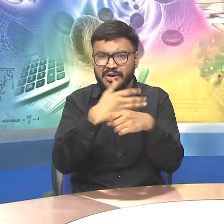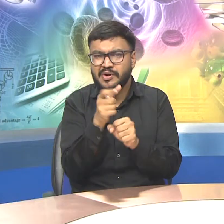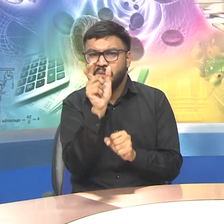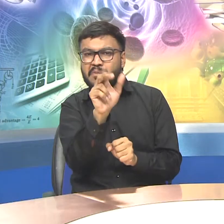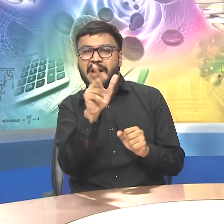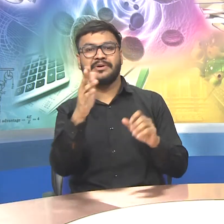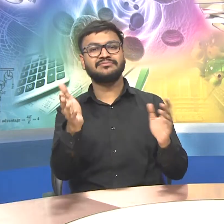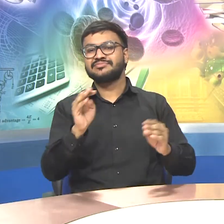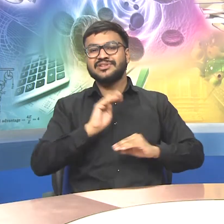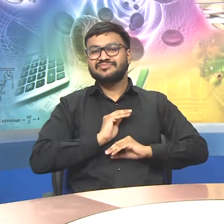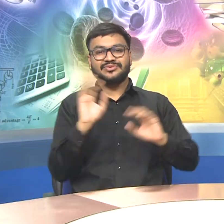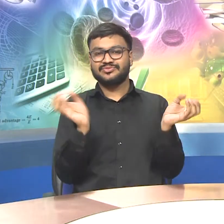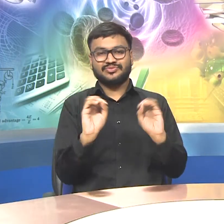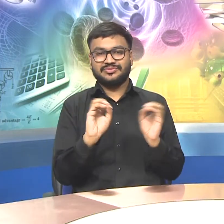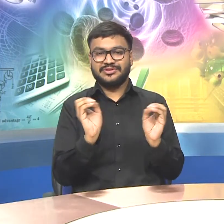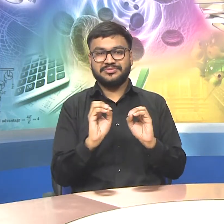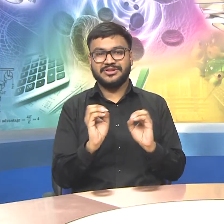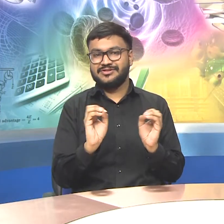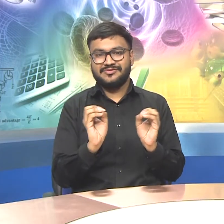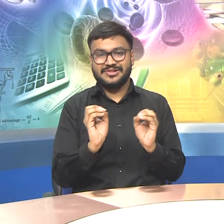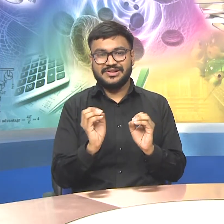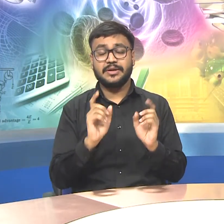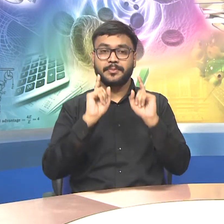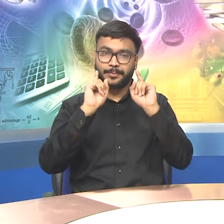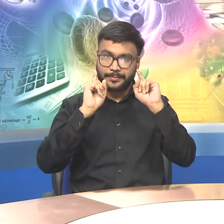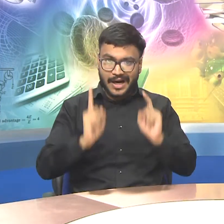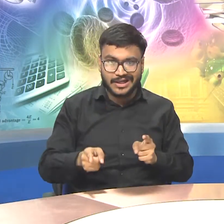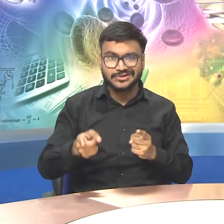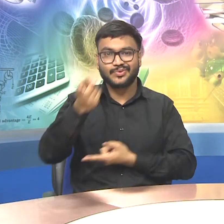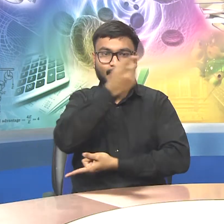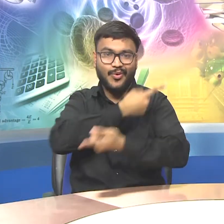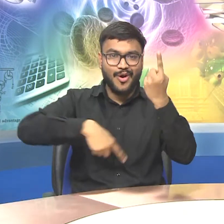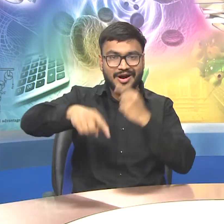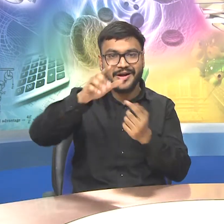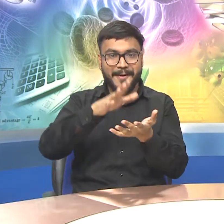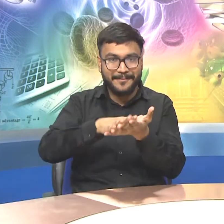new words in ISL as per the ISL grammar rules.